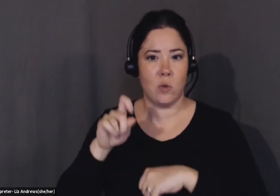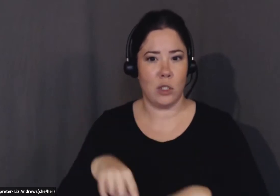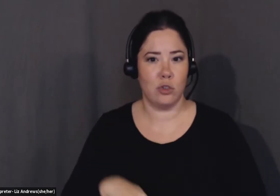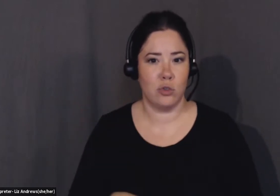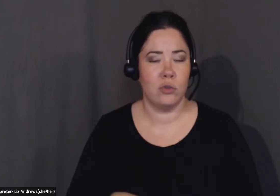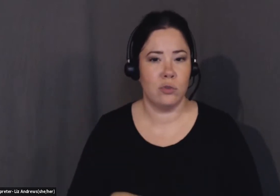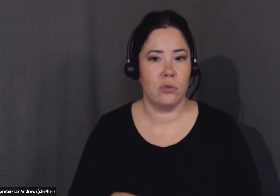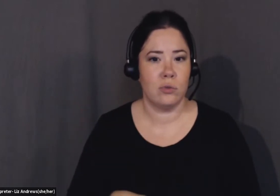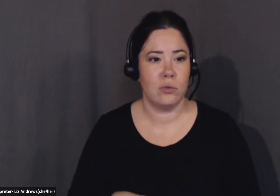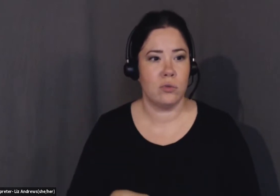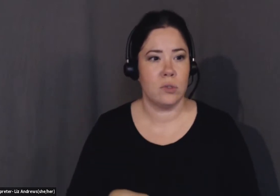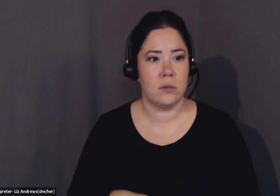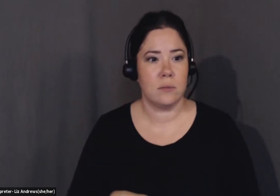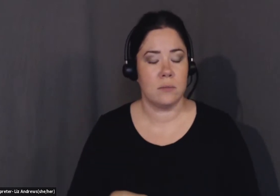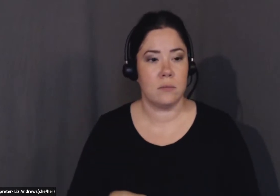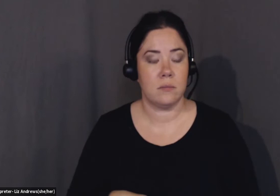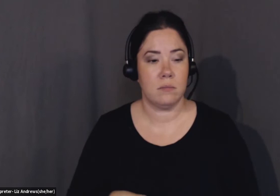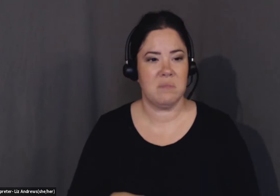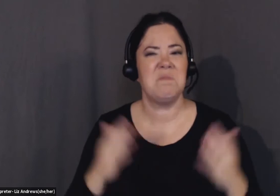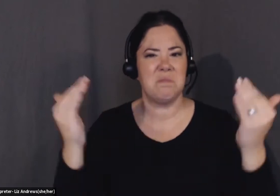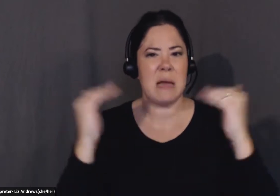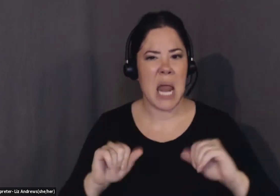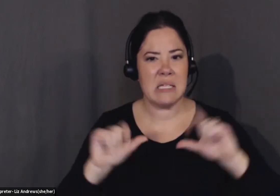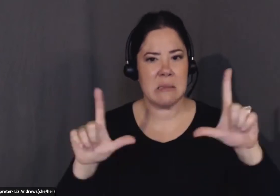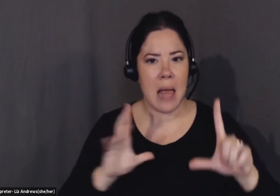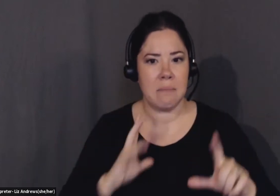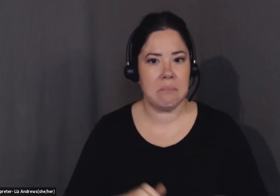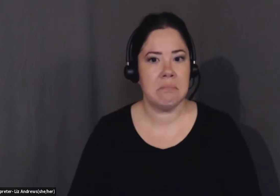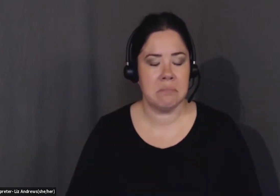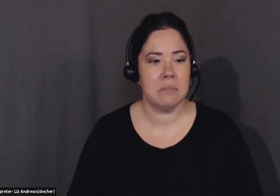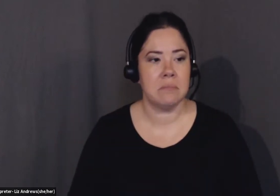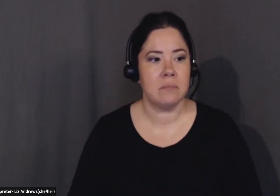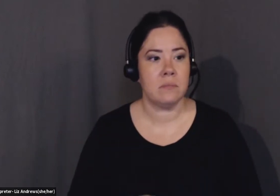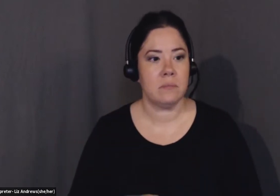Okay. We'll go to the next slide.